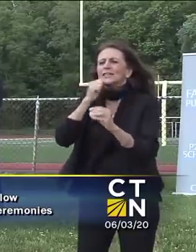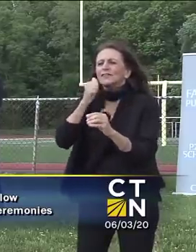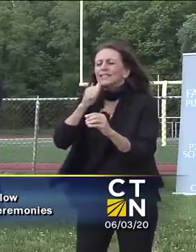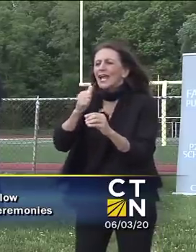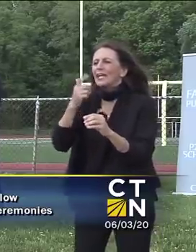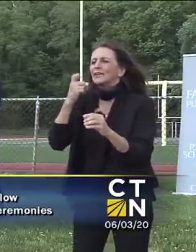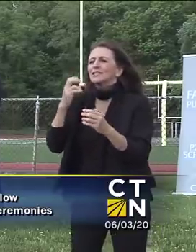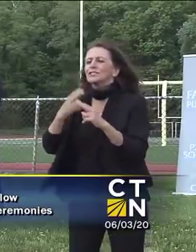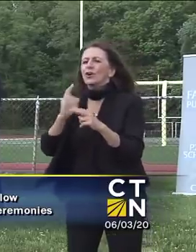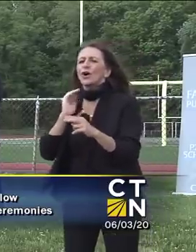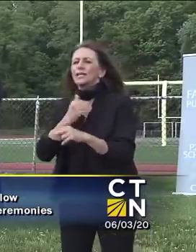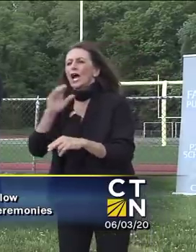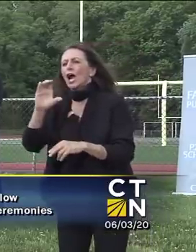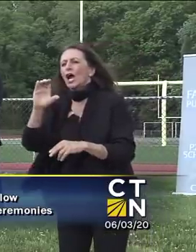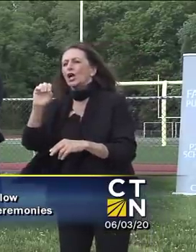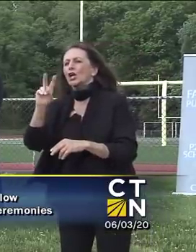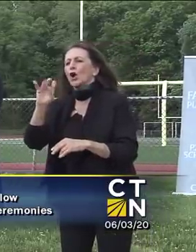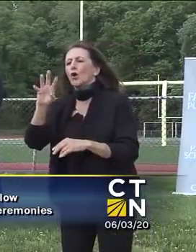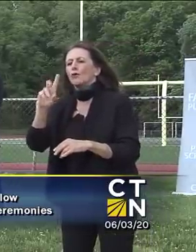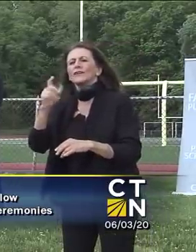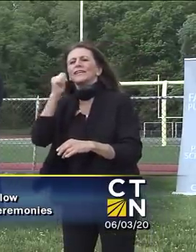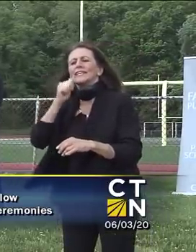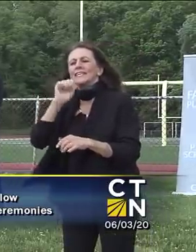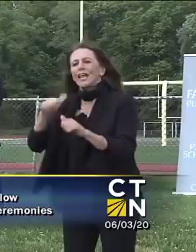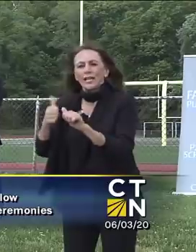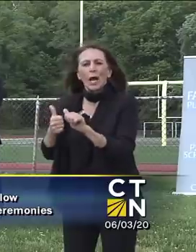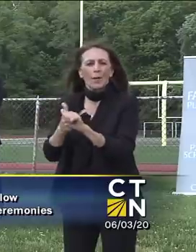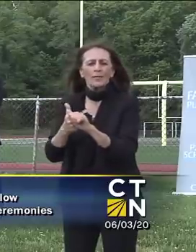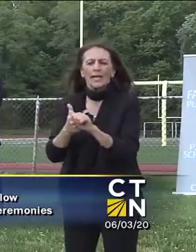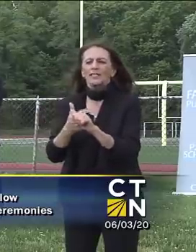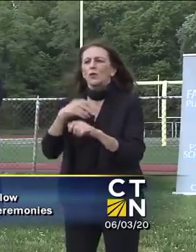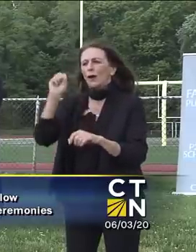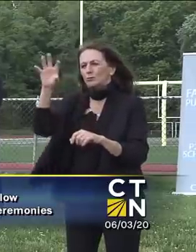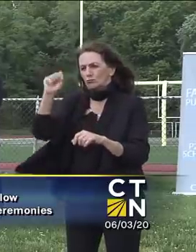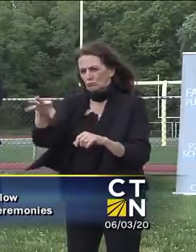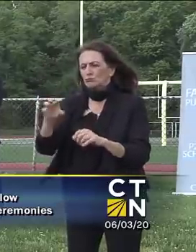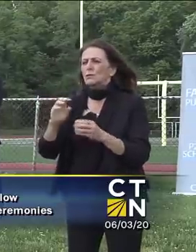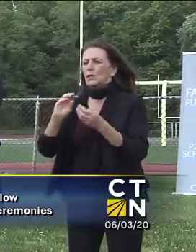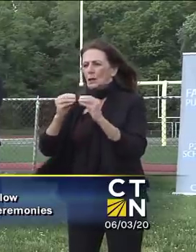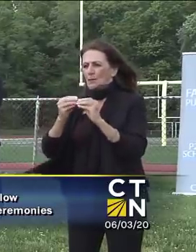our COVID daily update. And